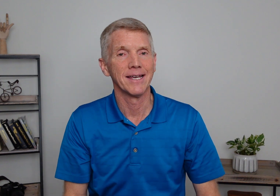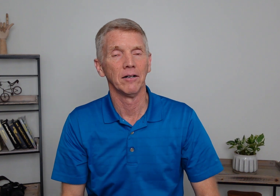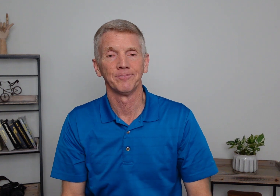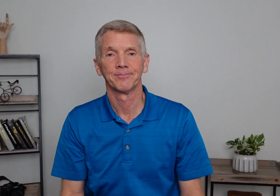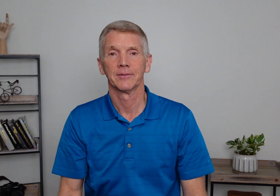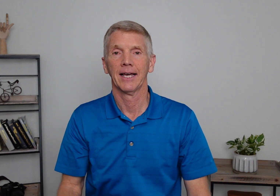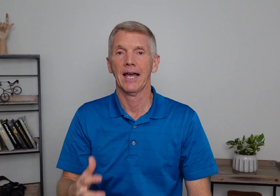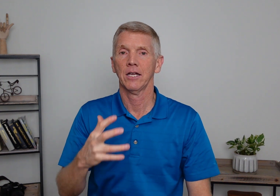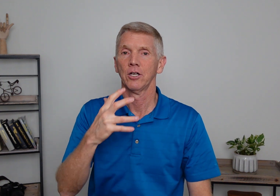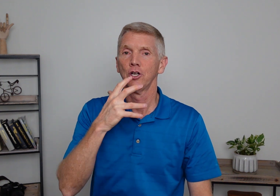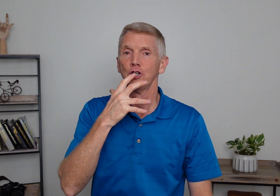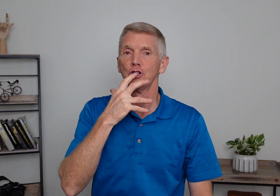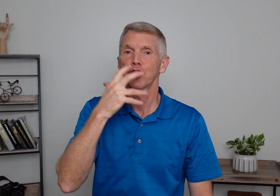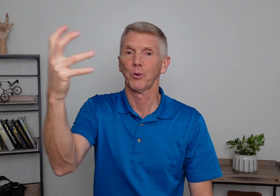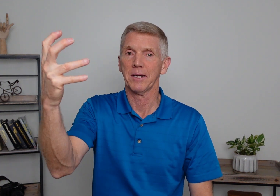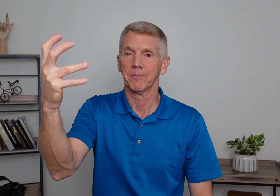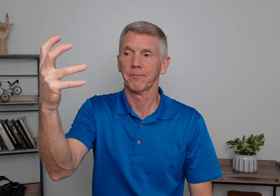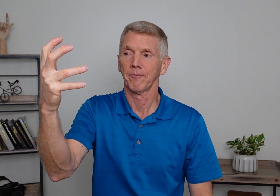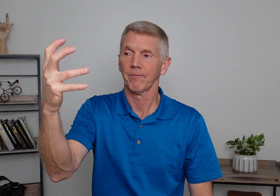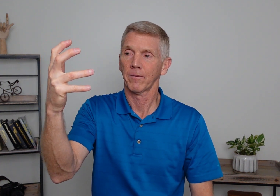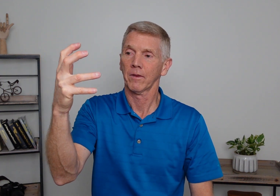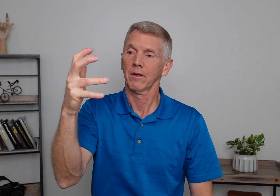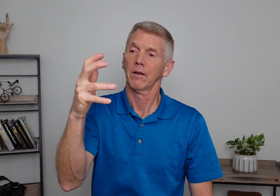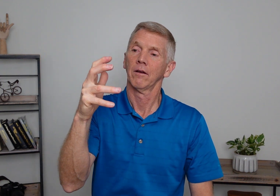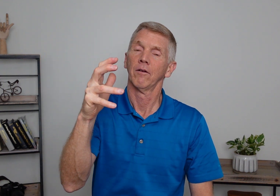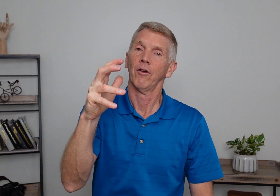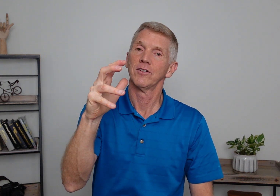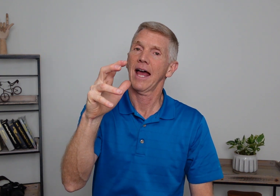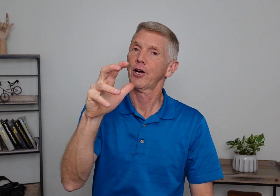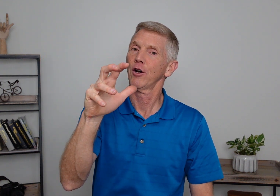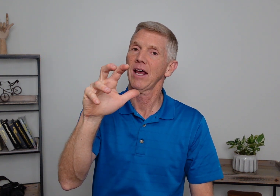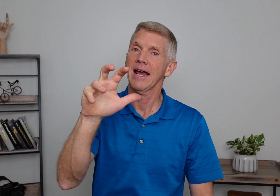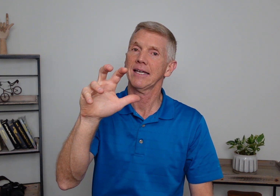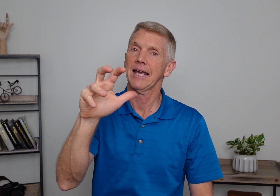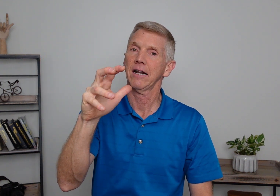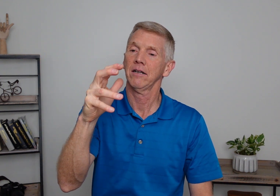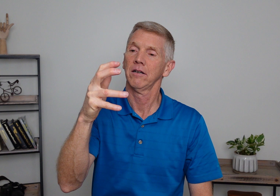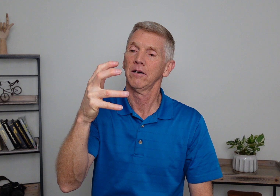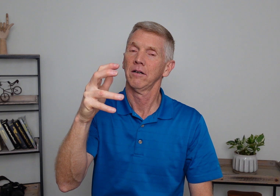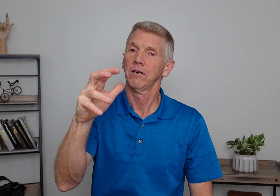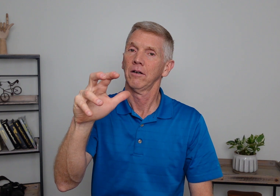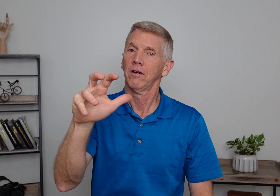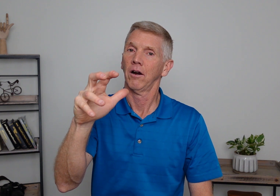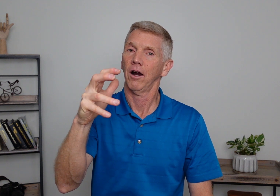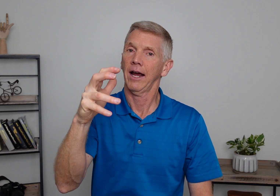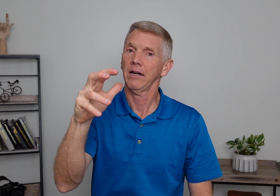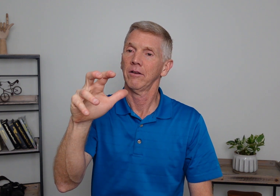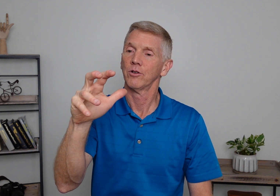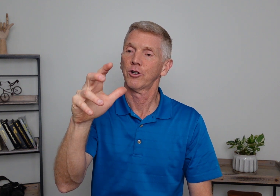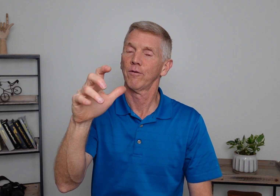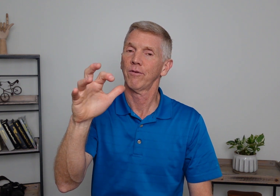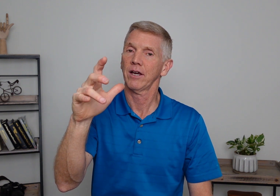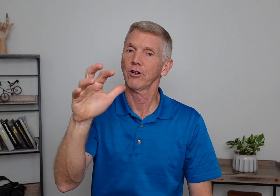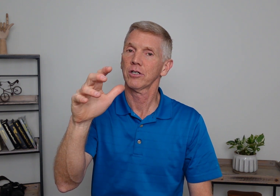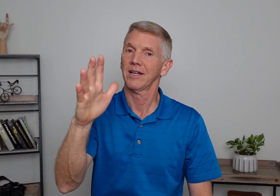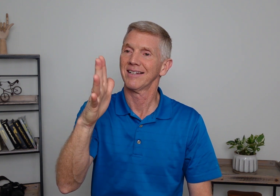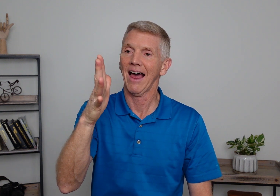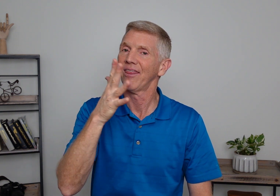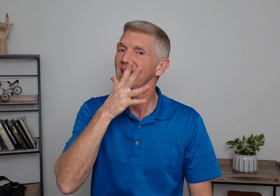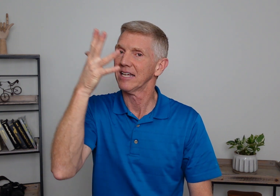yell? Okay, scream. There's that curved hand again. All right, those curved fingers, it's not this,